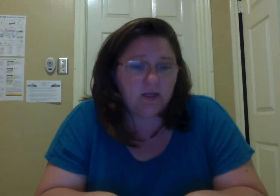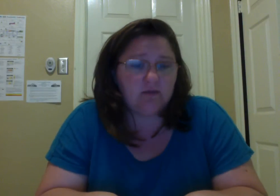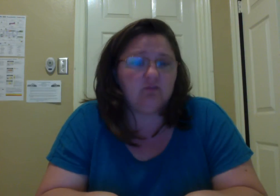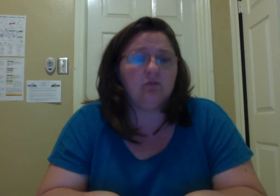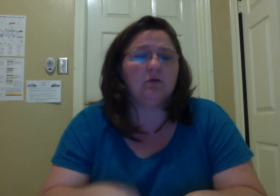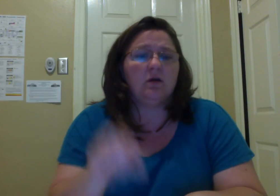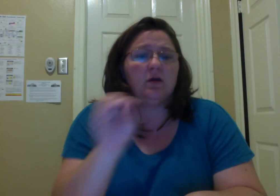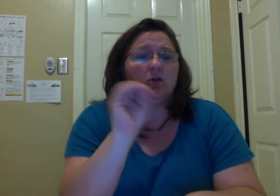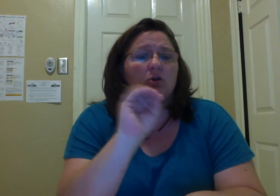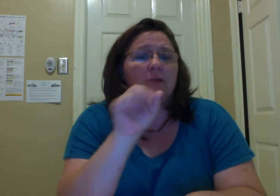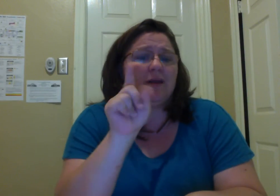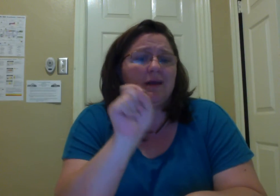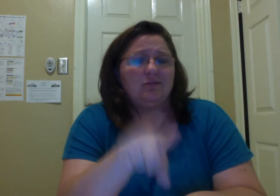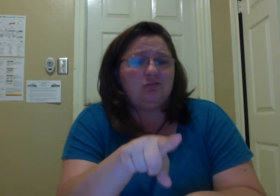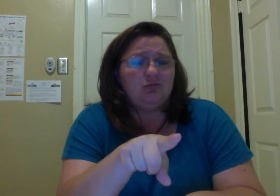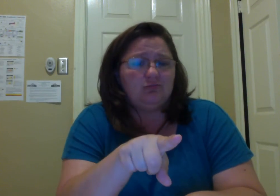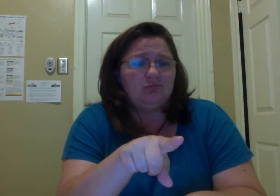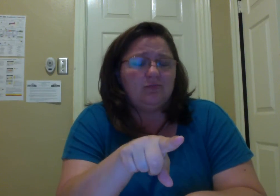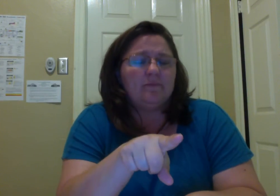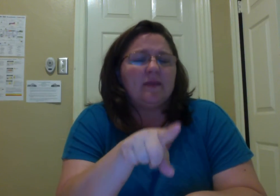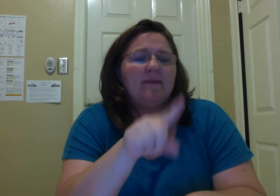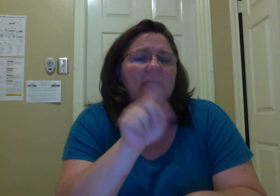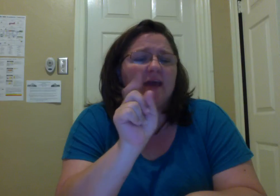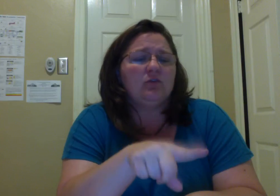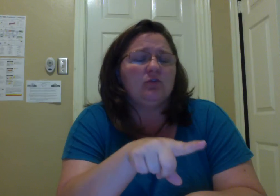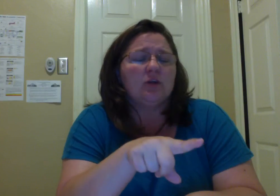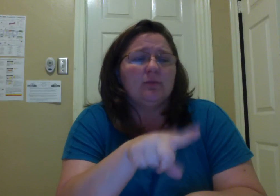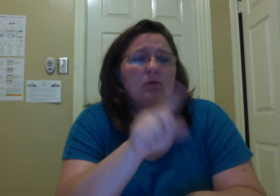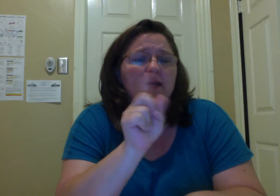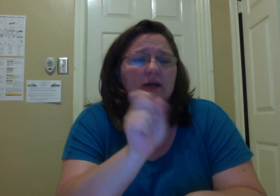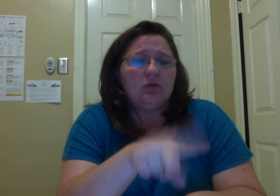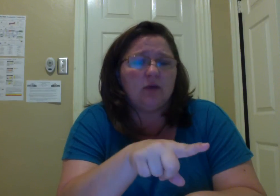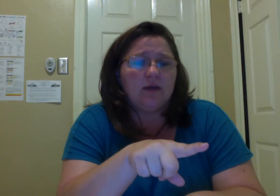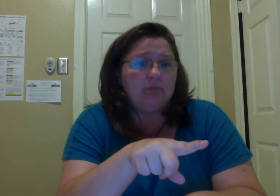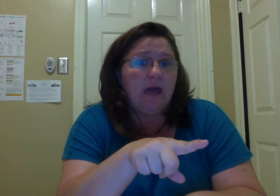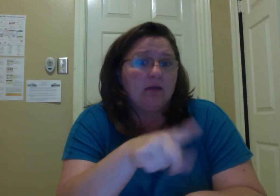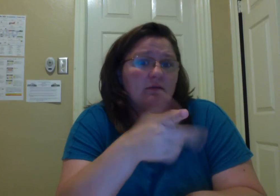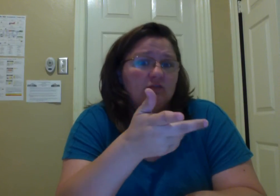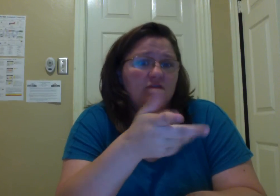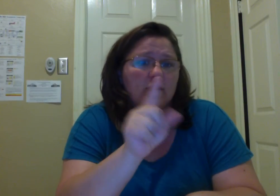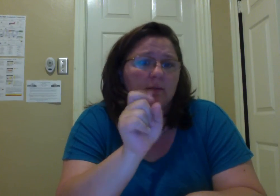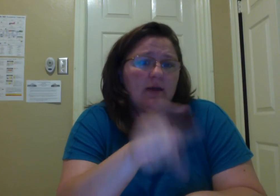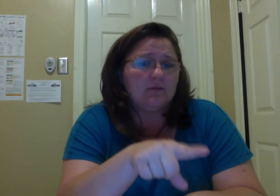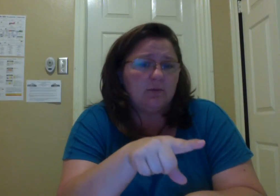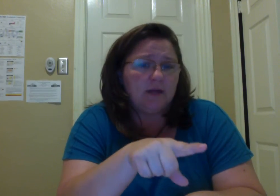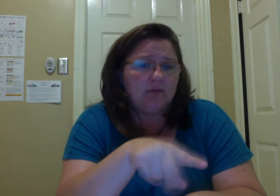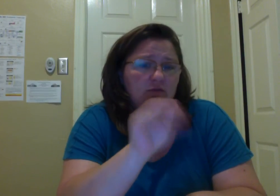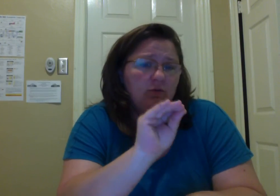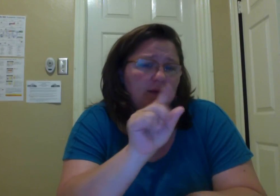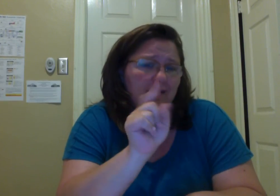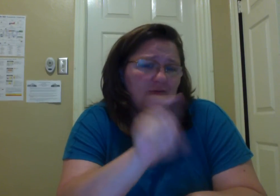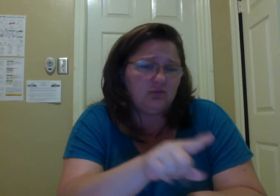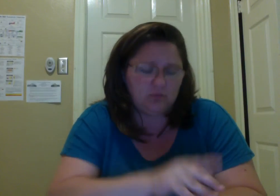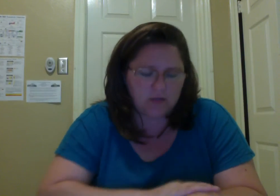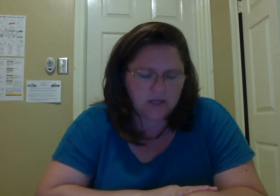asked you. Nobody asked you. And the ask you, you're going to point at Max, because she's talking to Max. Nobody asked you. And